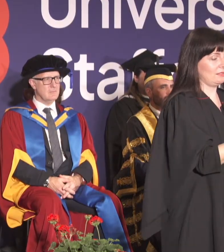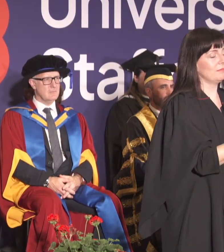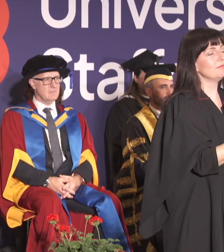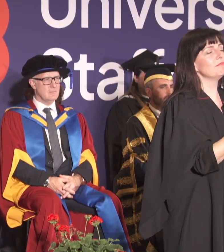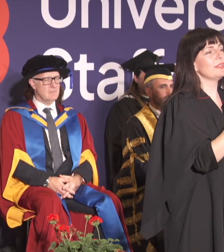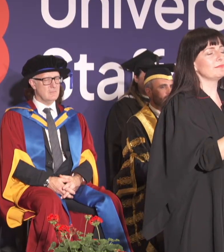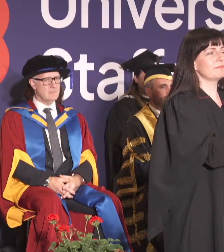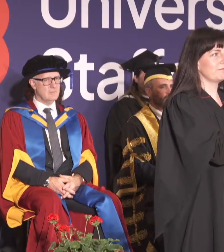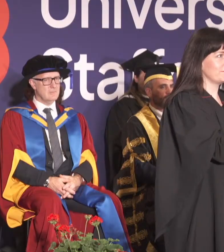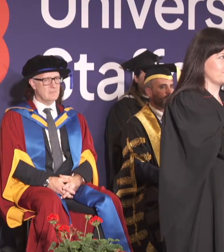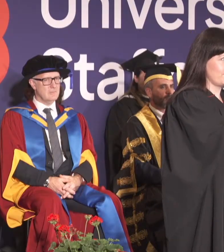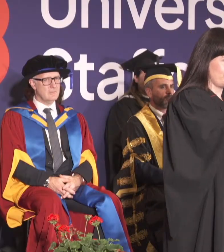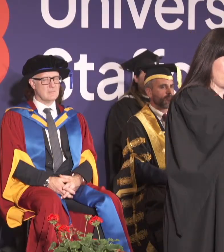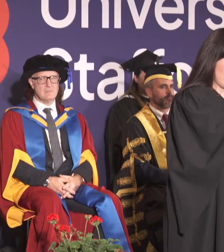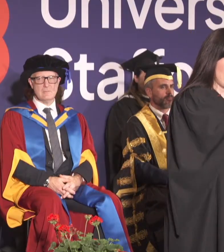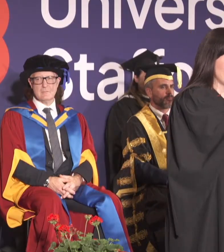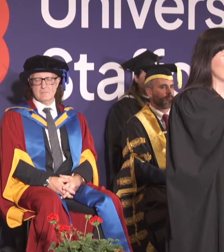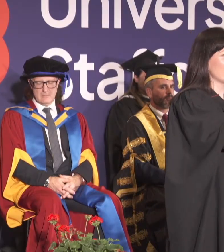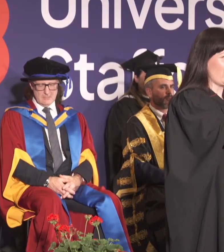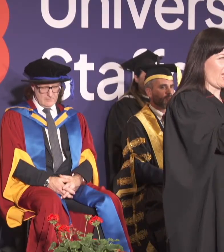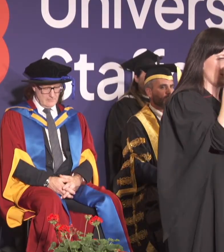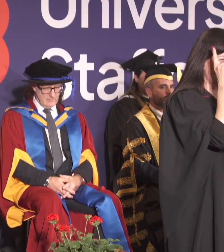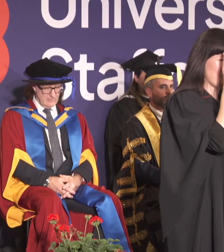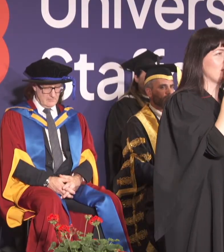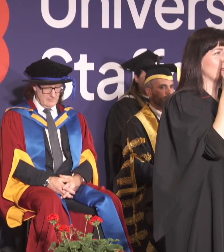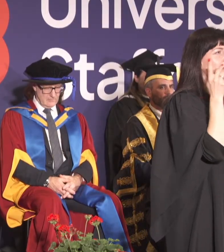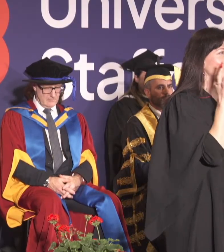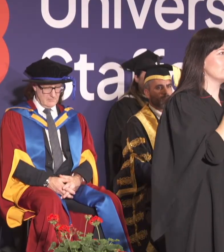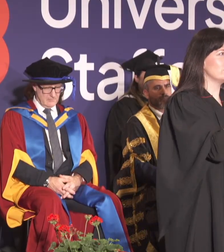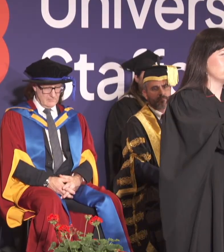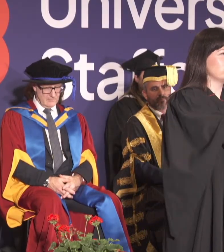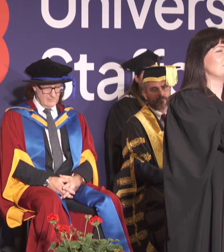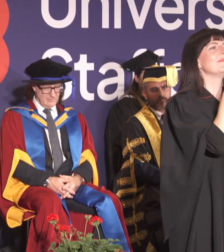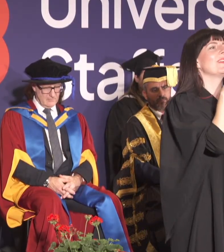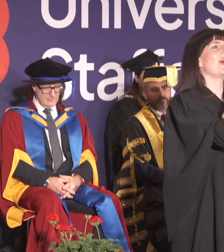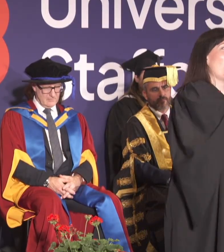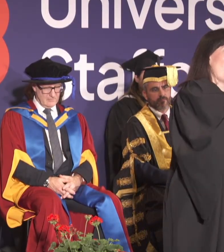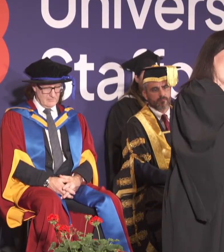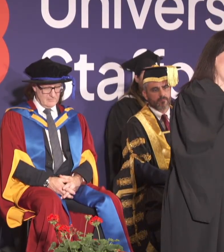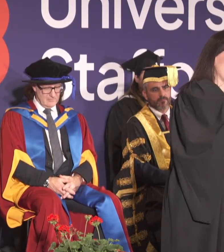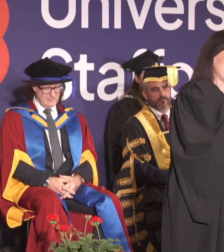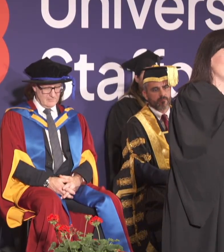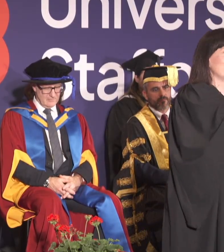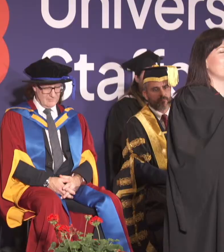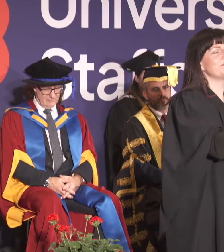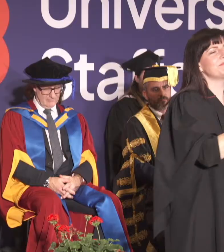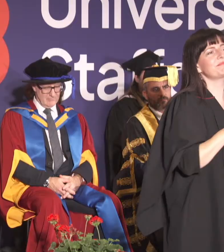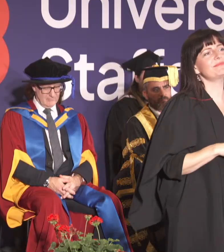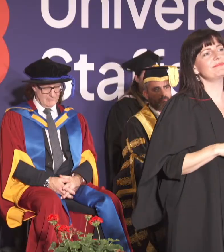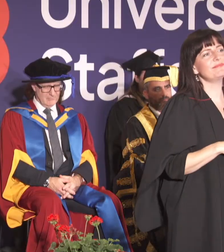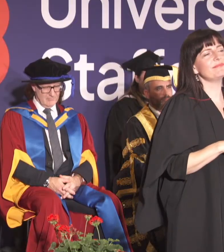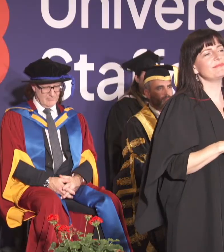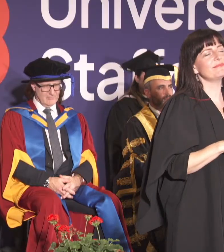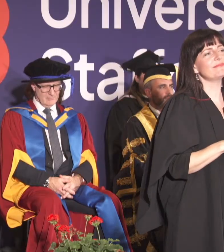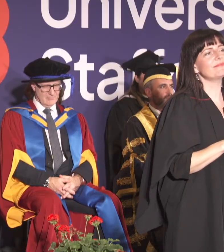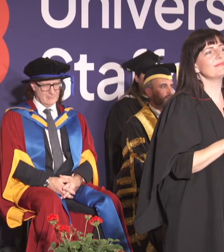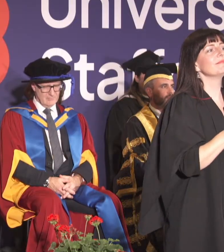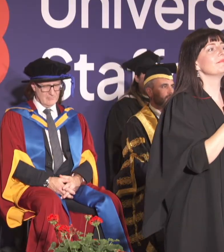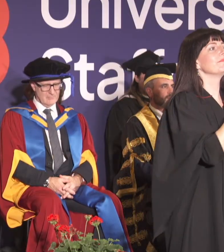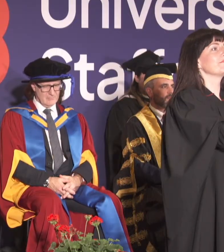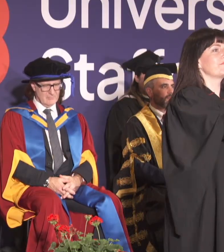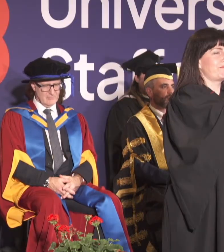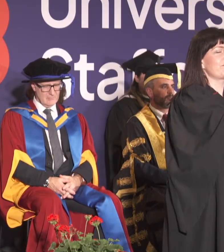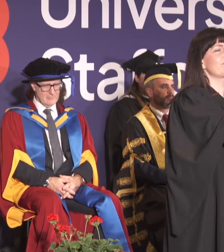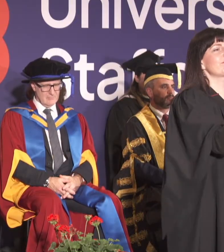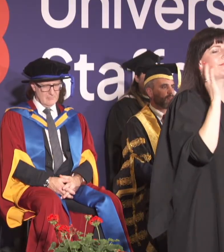platform party, followed by our academics, out of the Catalyst Gallery via the rear doors. There, they will form